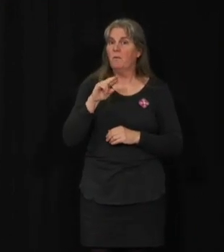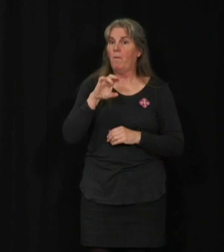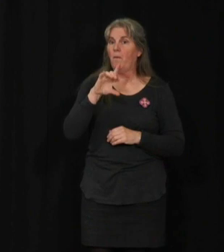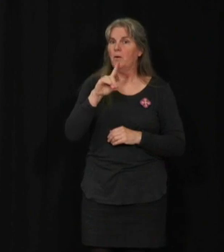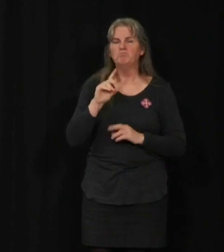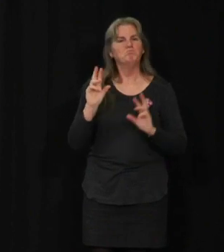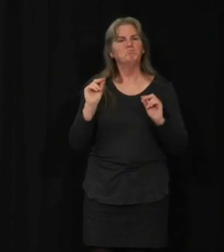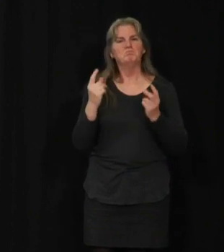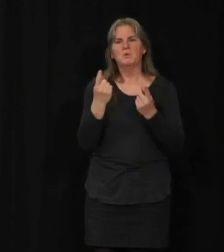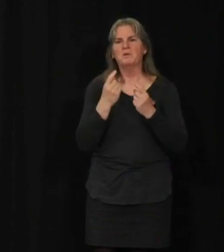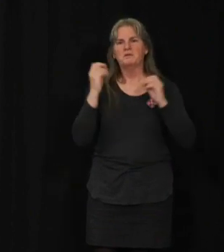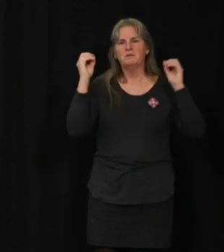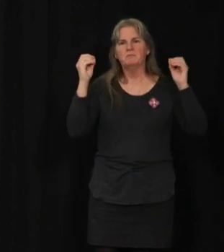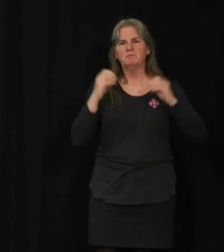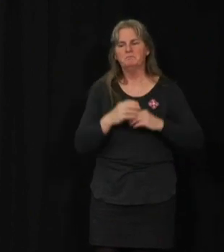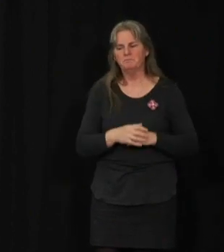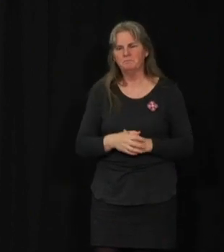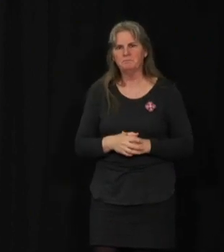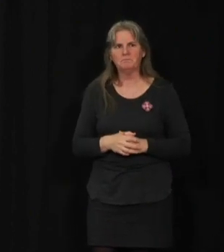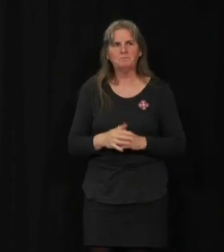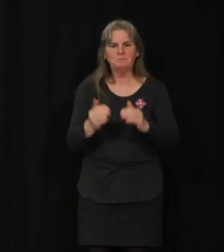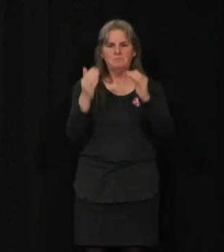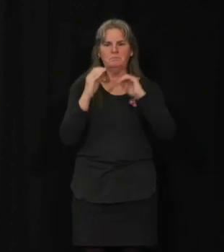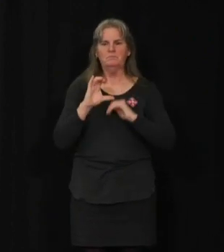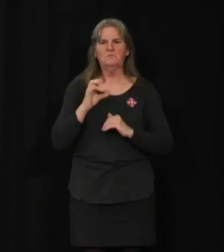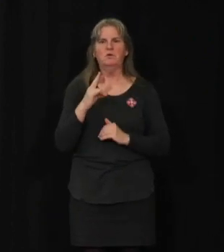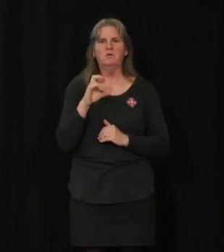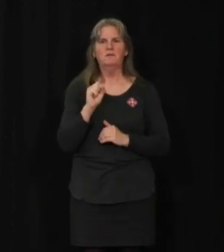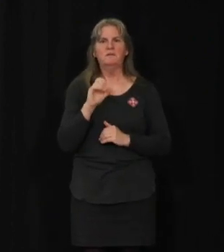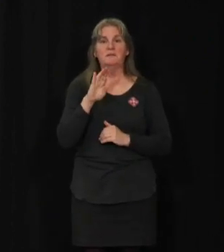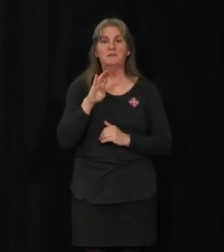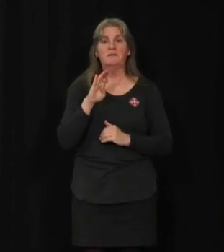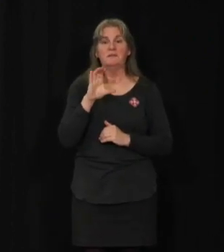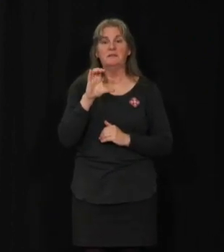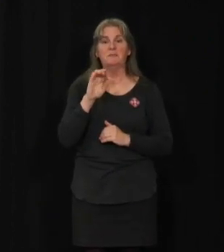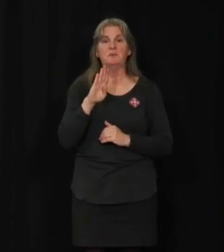No further questions. Thank you. We'll move to Chris at CBC.